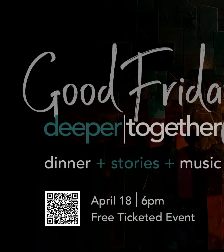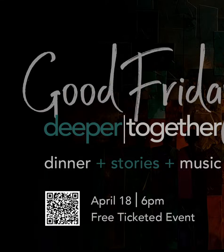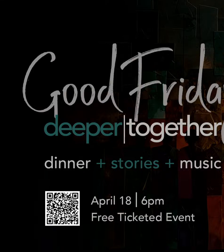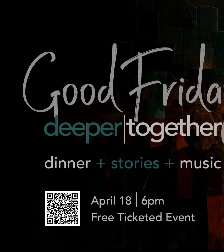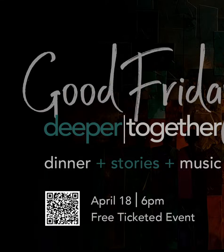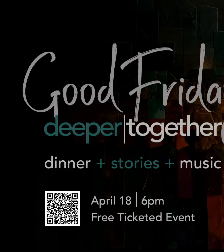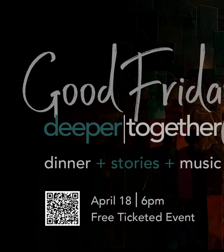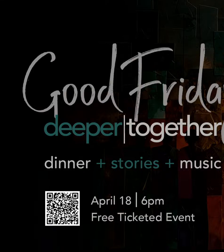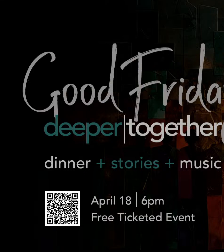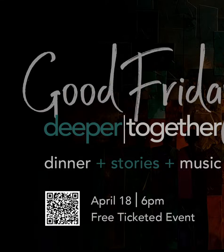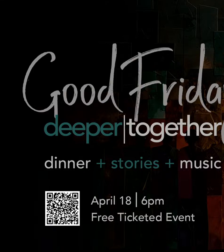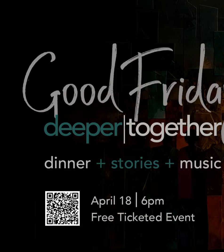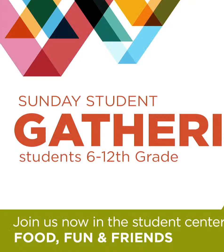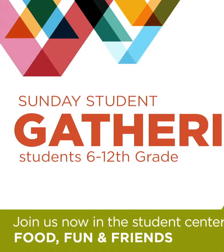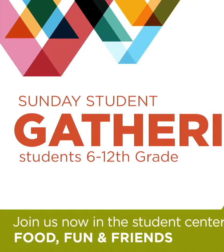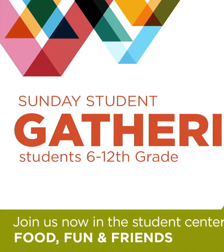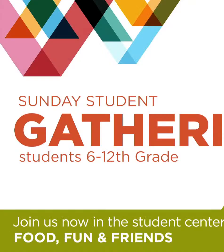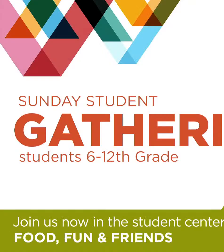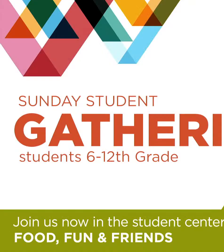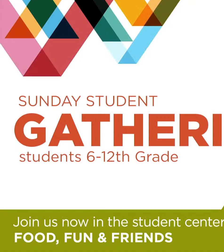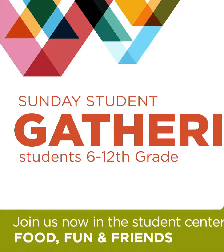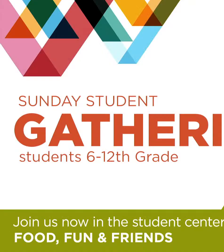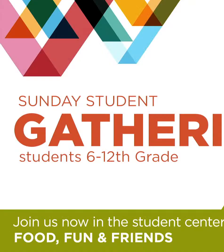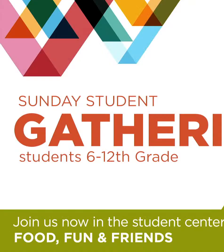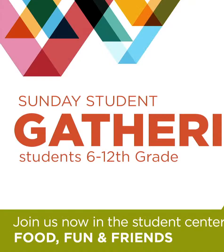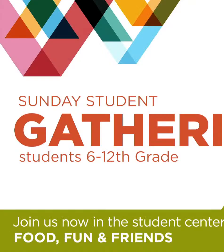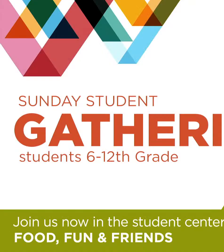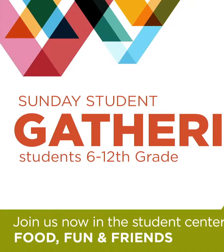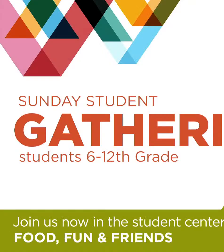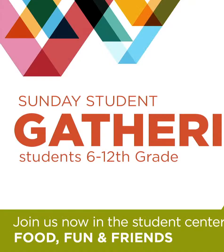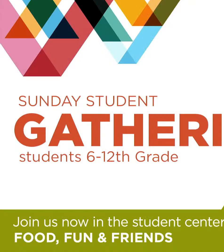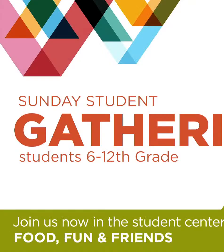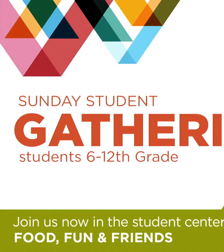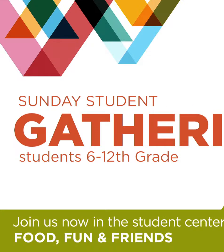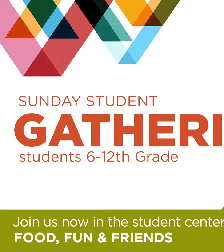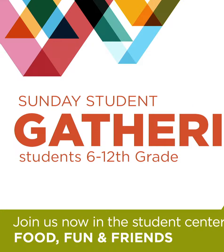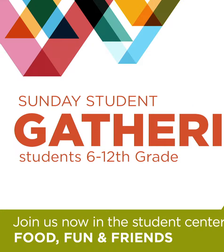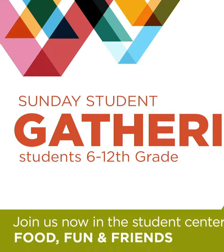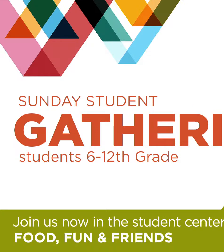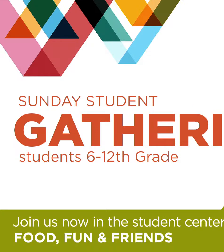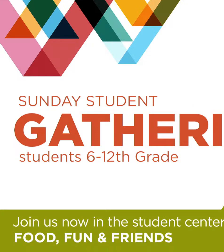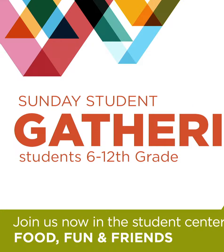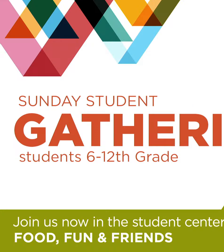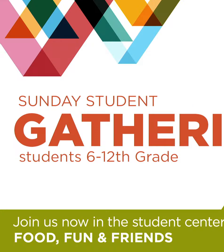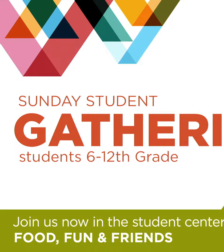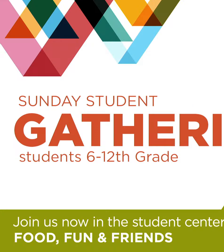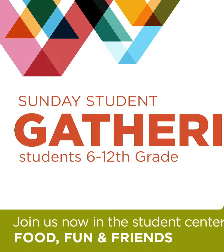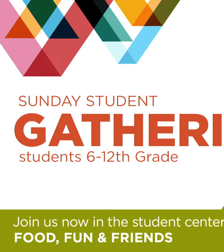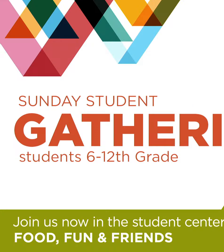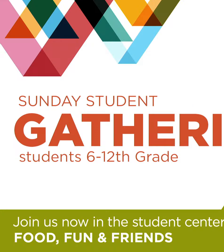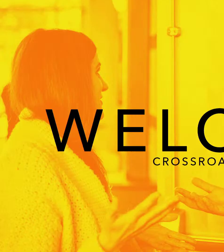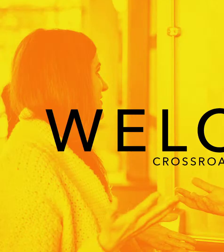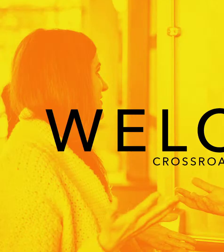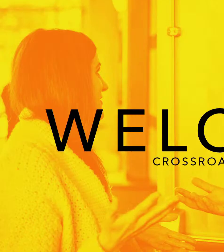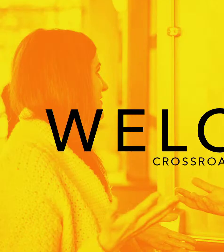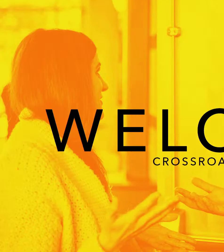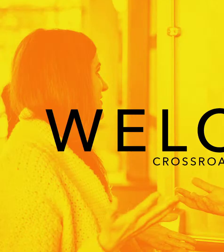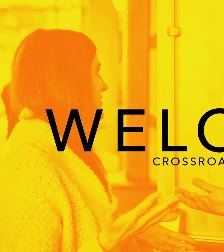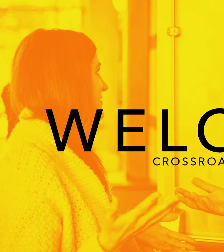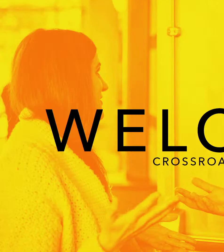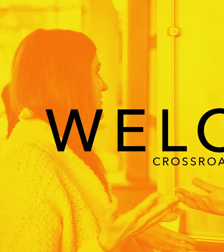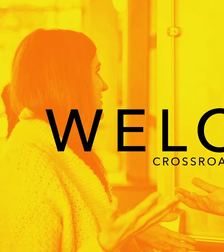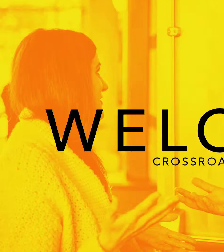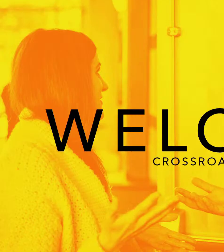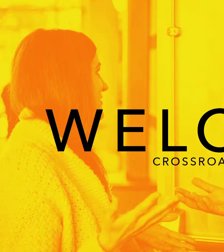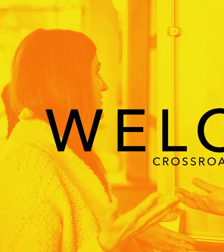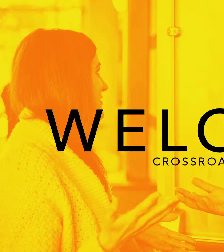Our dreams reflecting in our eyes. The time of our lives is all in the light. We'll get what we've